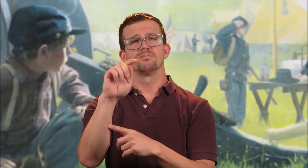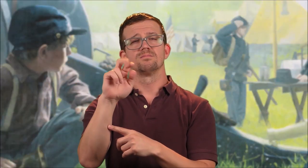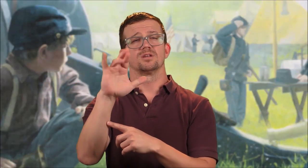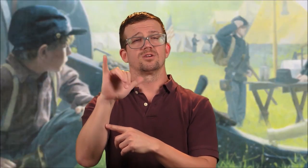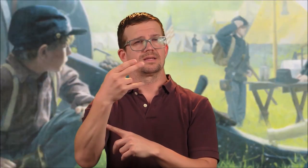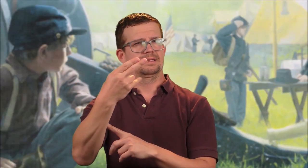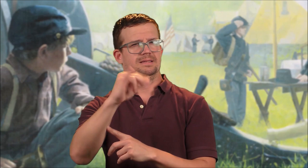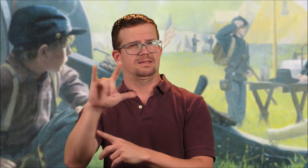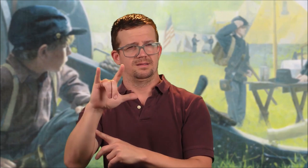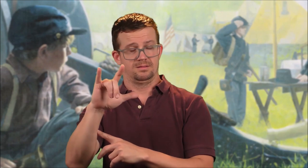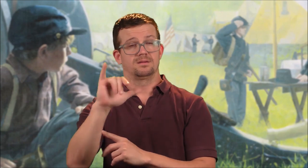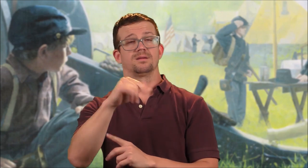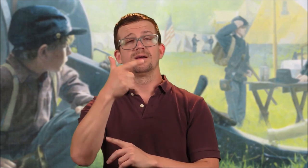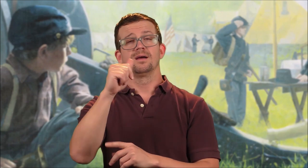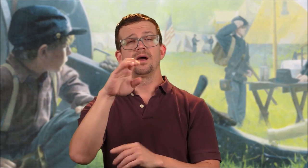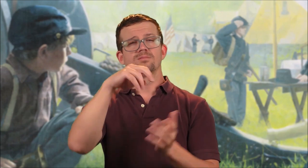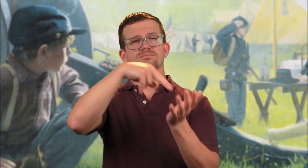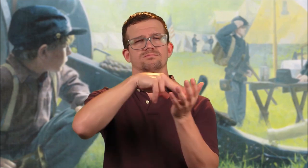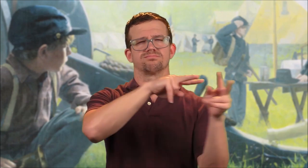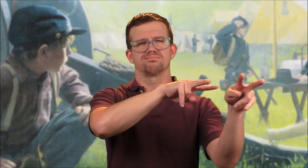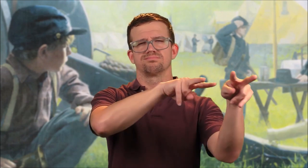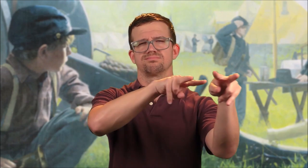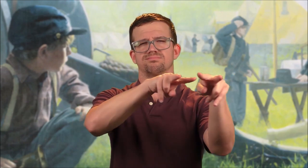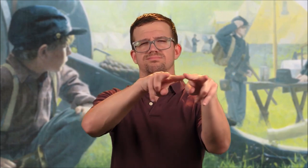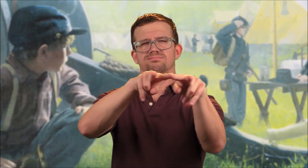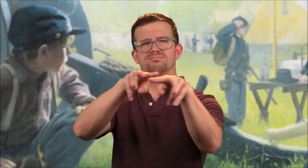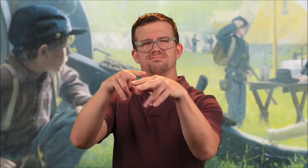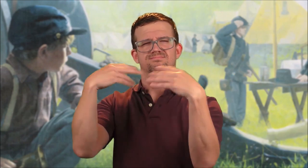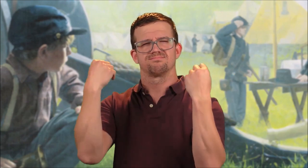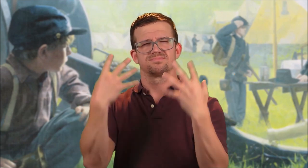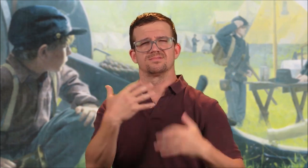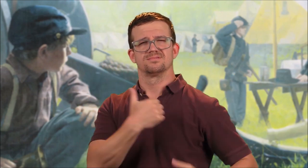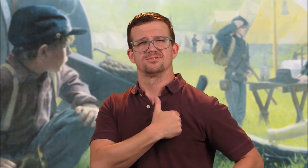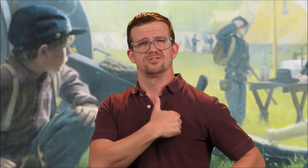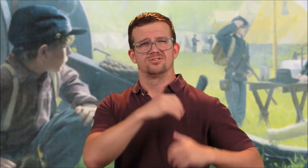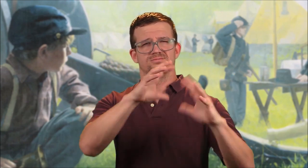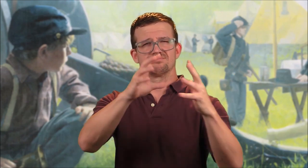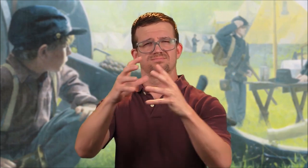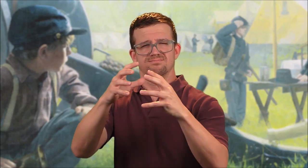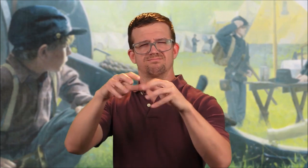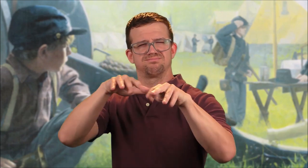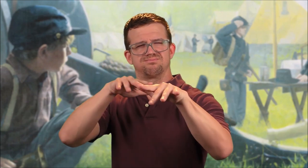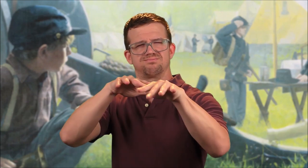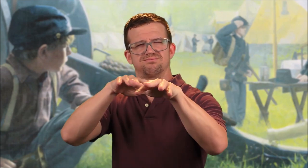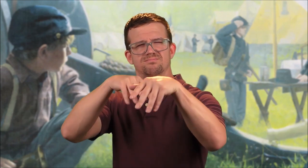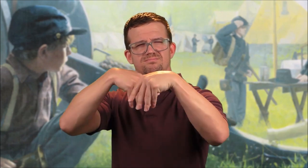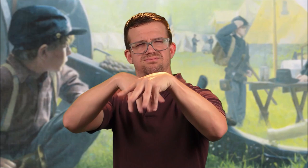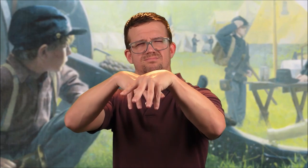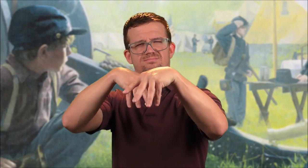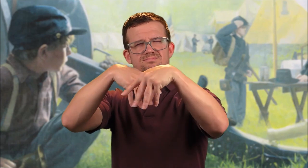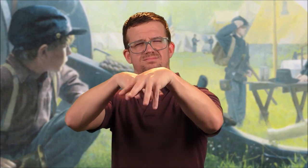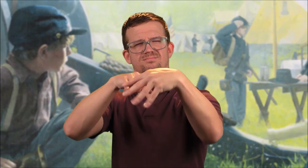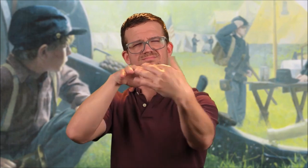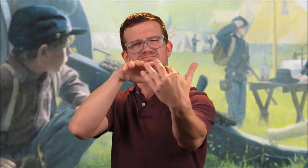Up on Cemetery Hill, Gabe could see dozens of artillery batteries pointed toward the enemy.